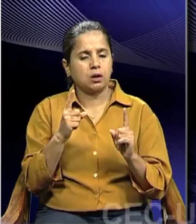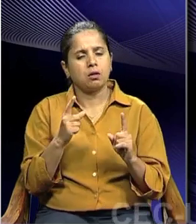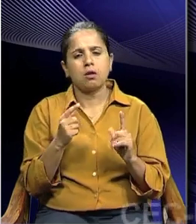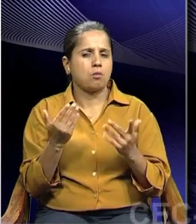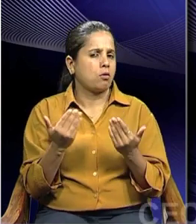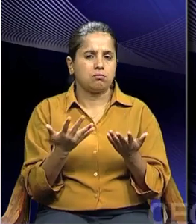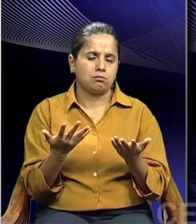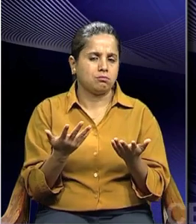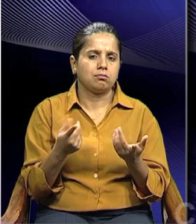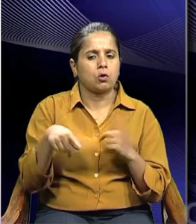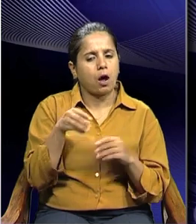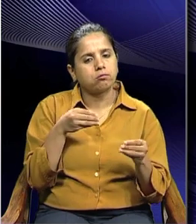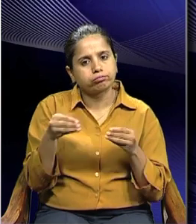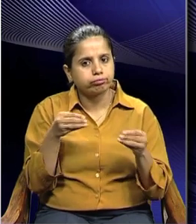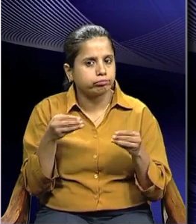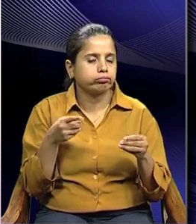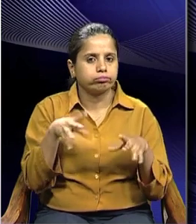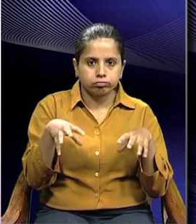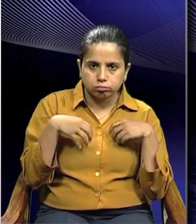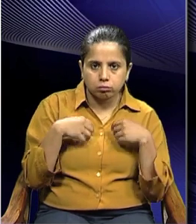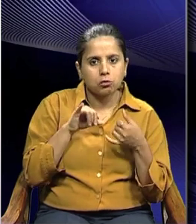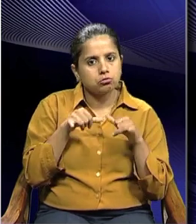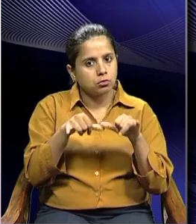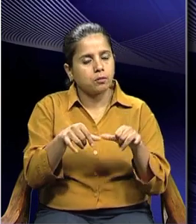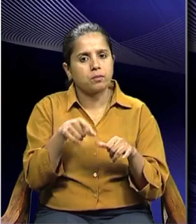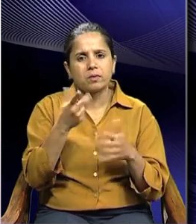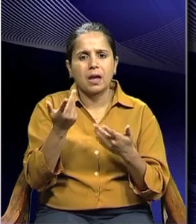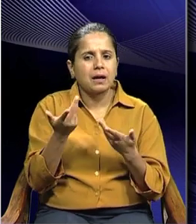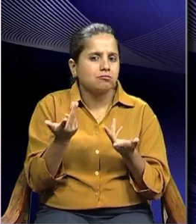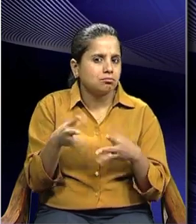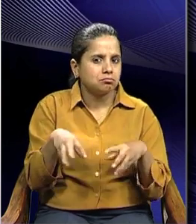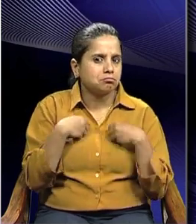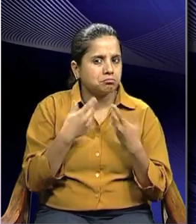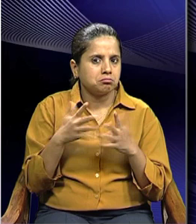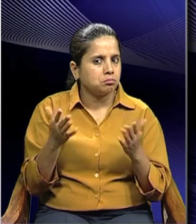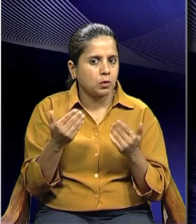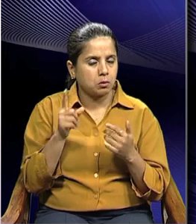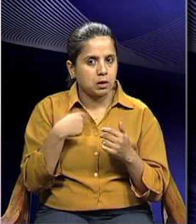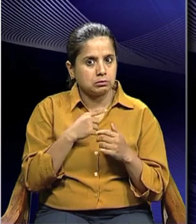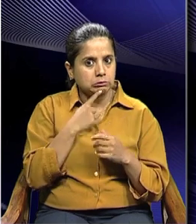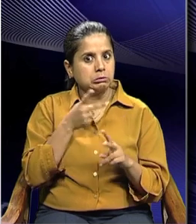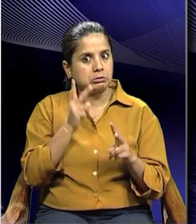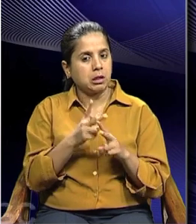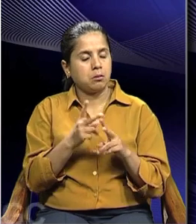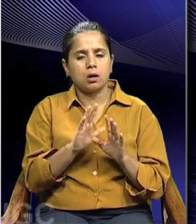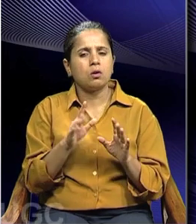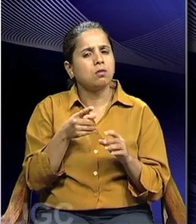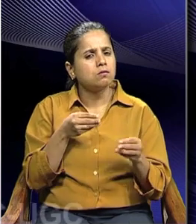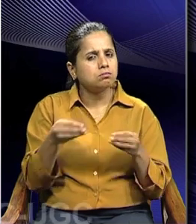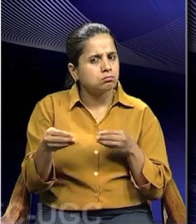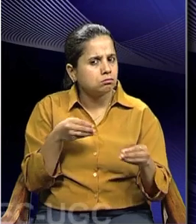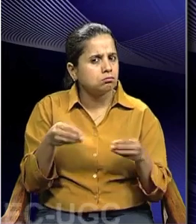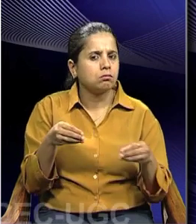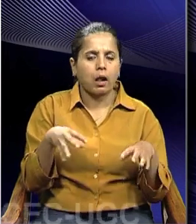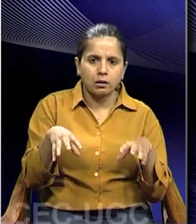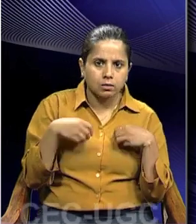considered, cannot be honored, cannot be accepted. We should not be rigid, we should be flexible enough then only we